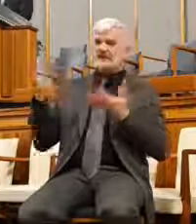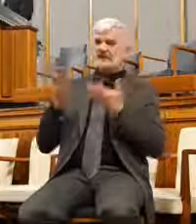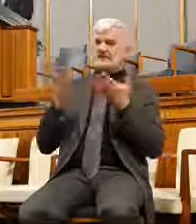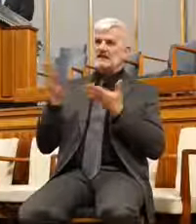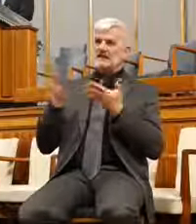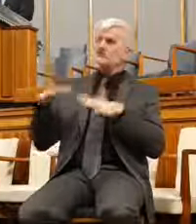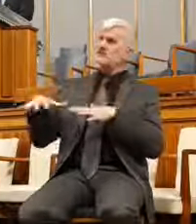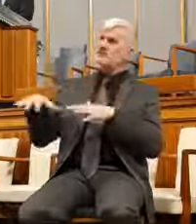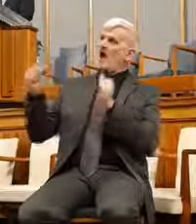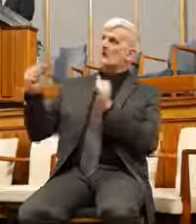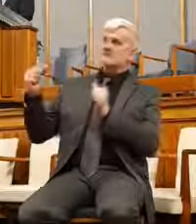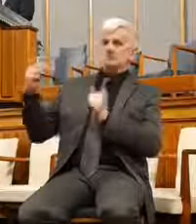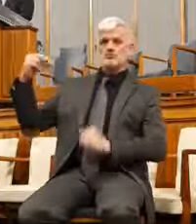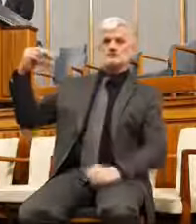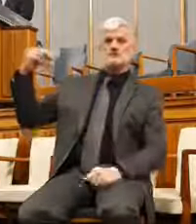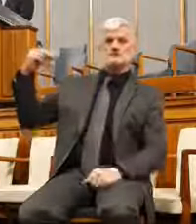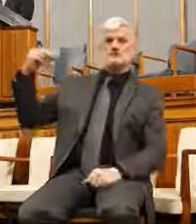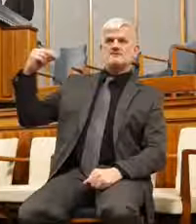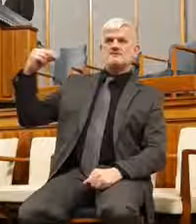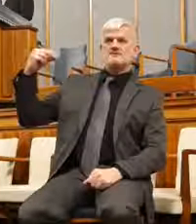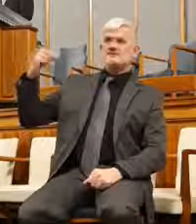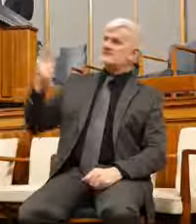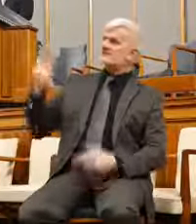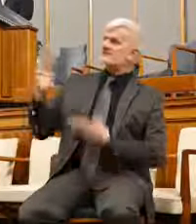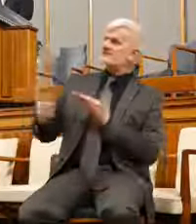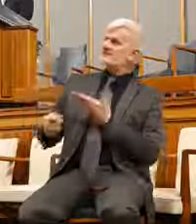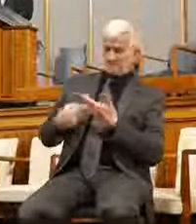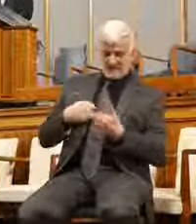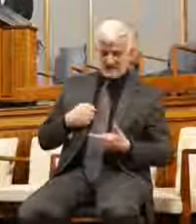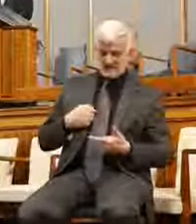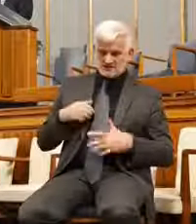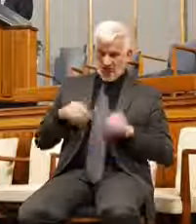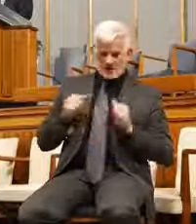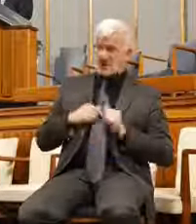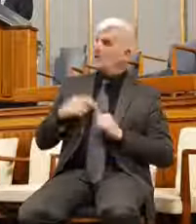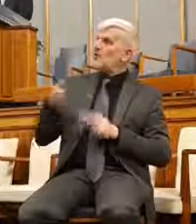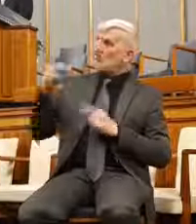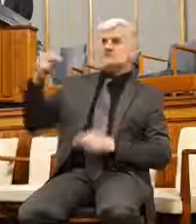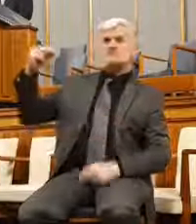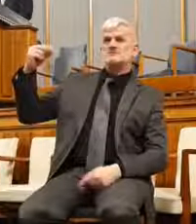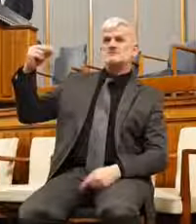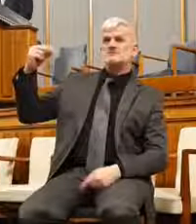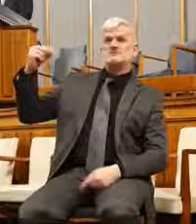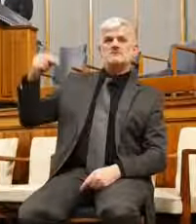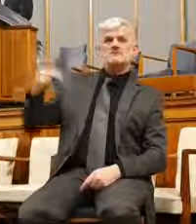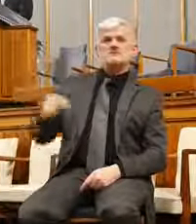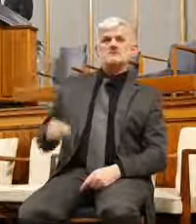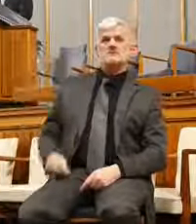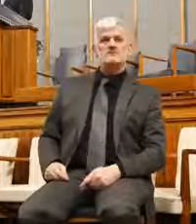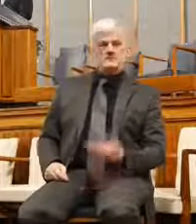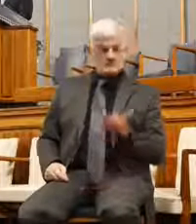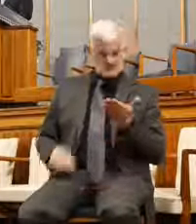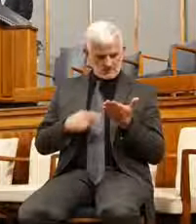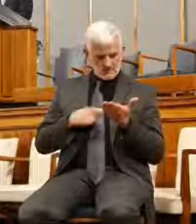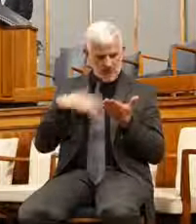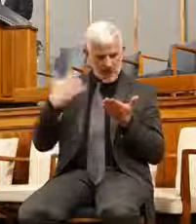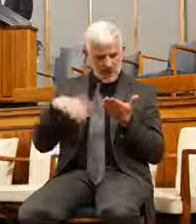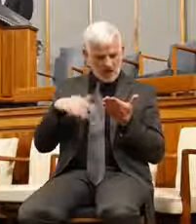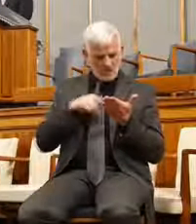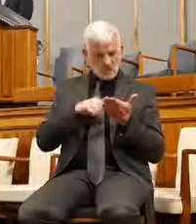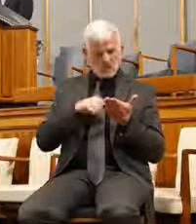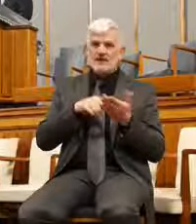few moments of this extraordinary appeal by God to human souls.